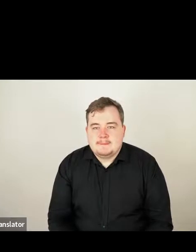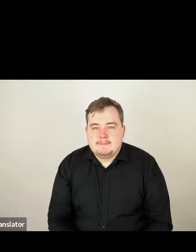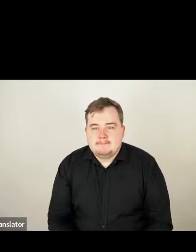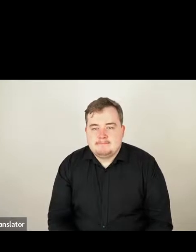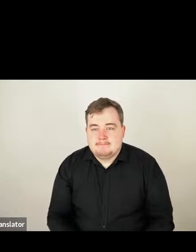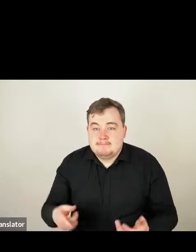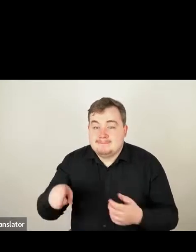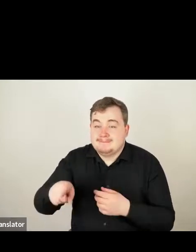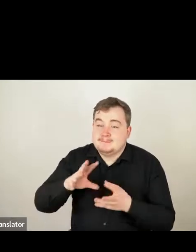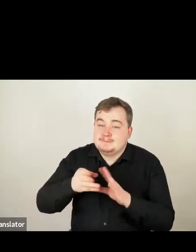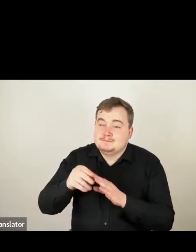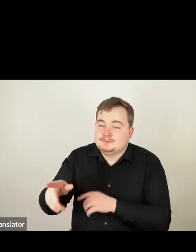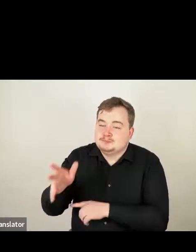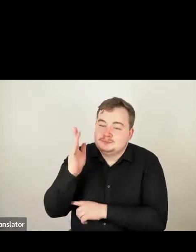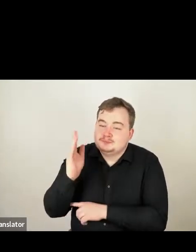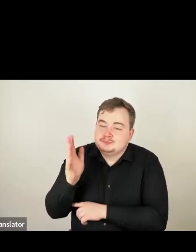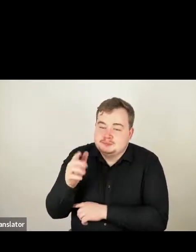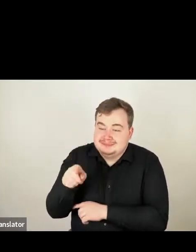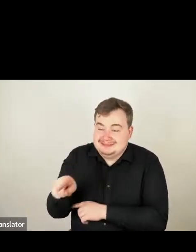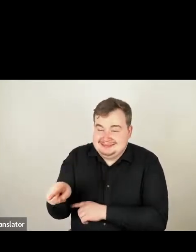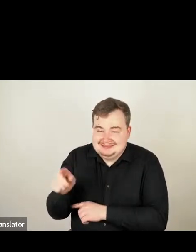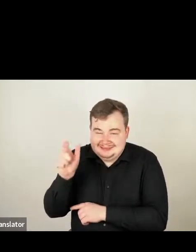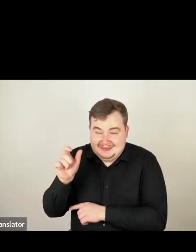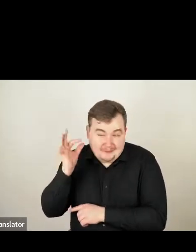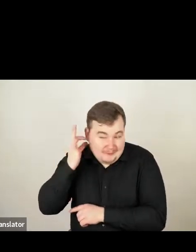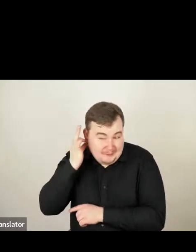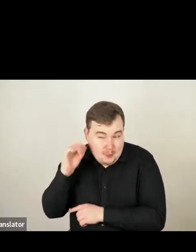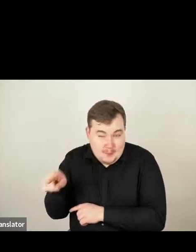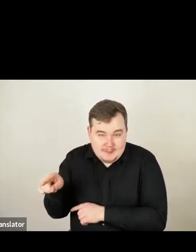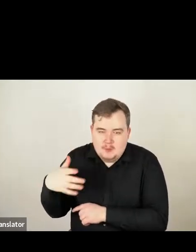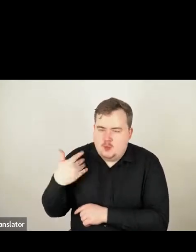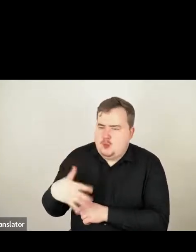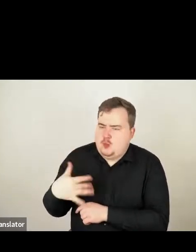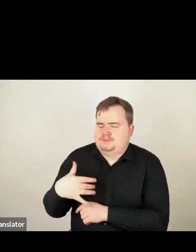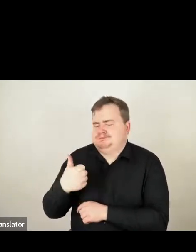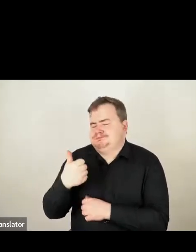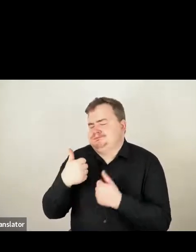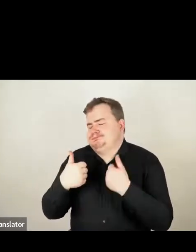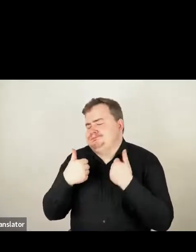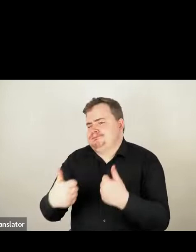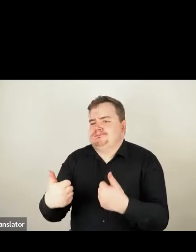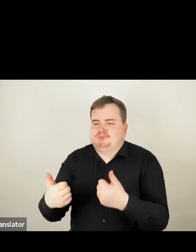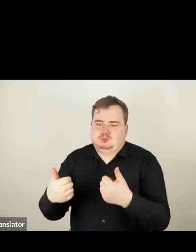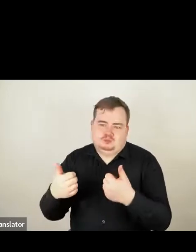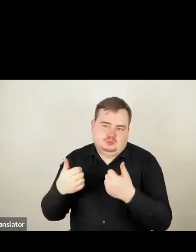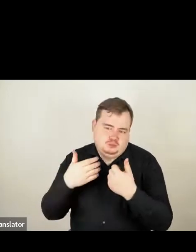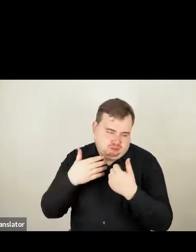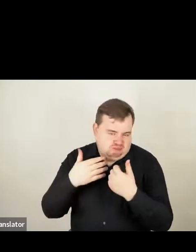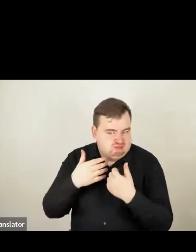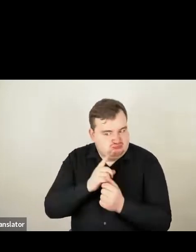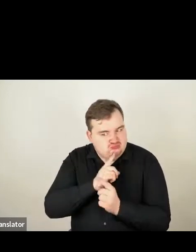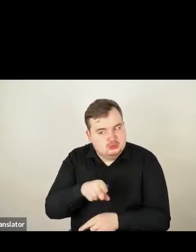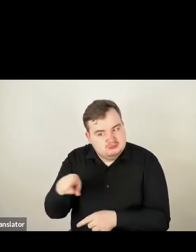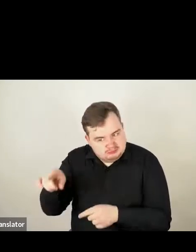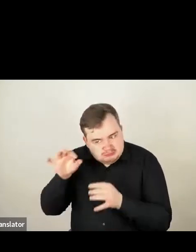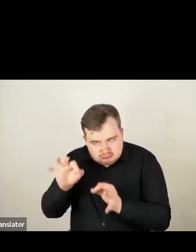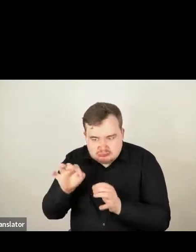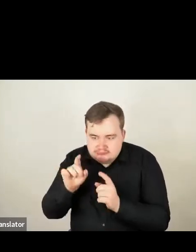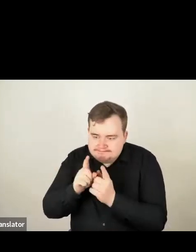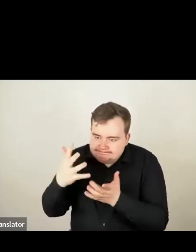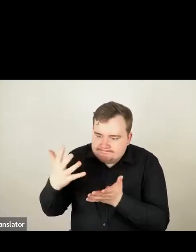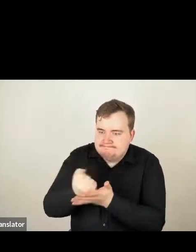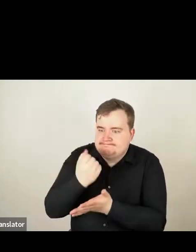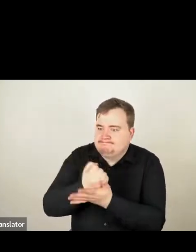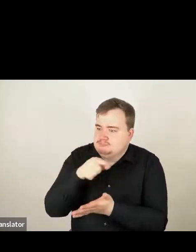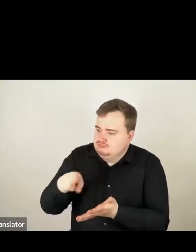and it reminded me that how much we have achieved is just the first step.